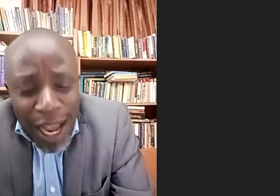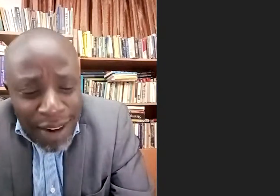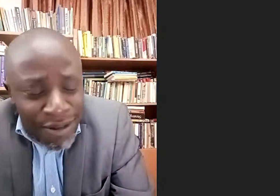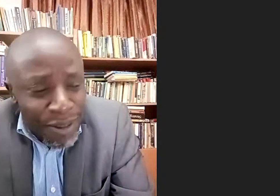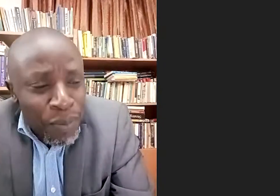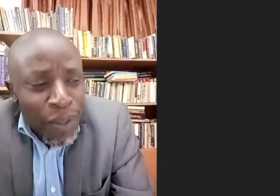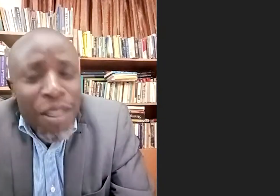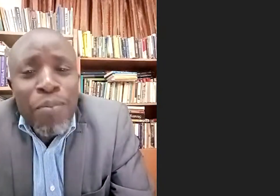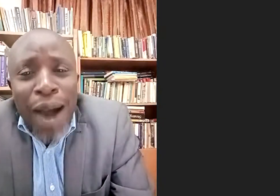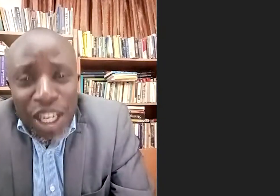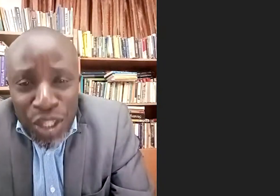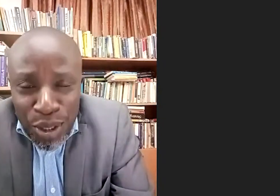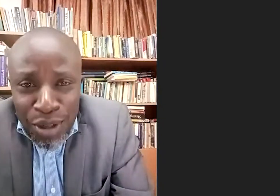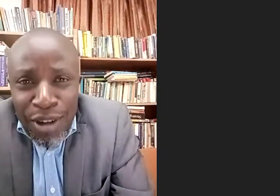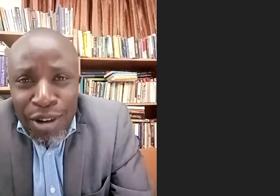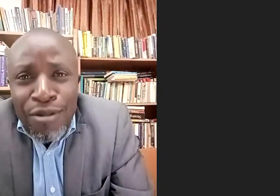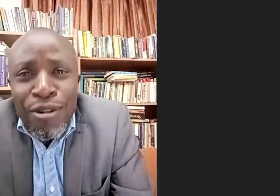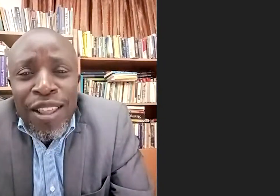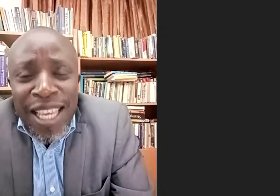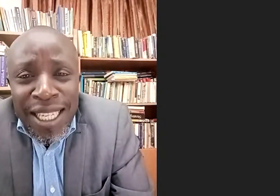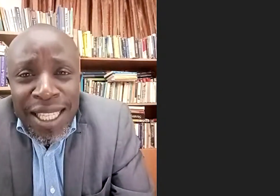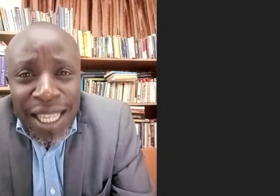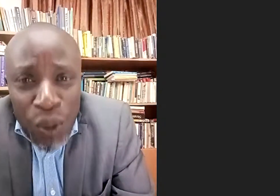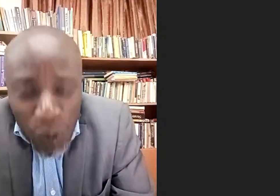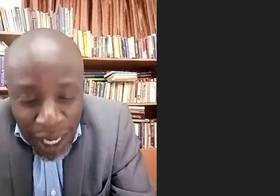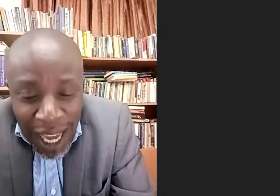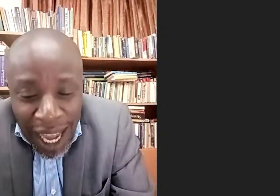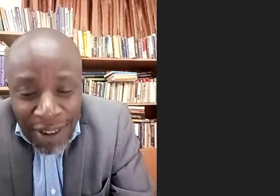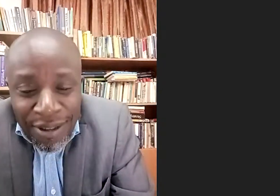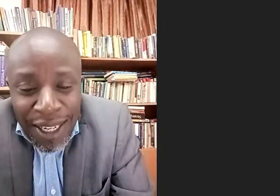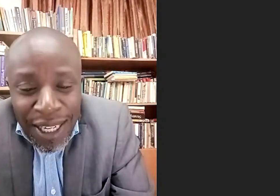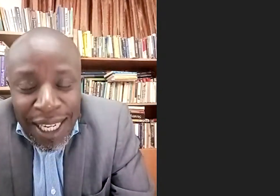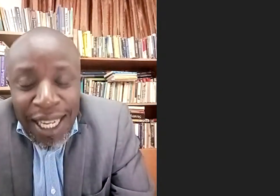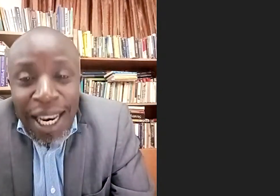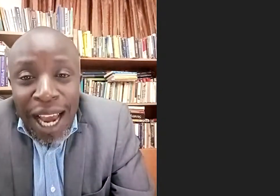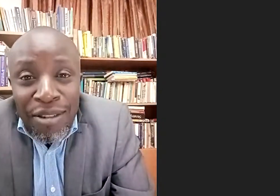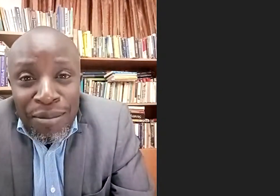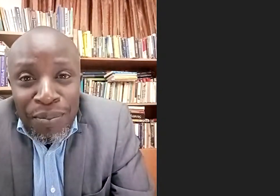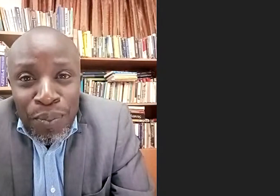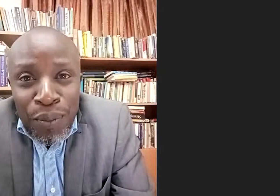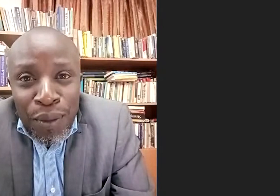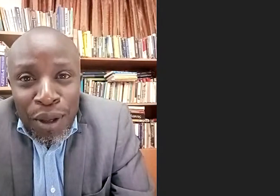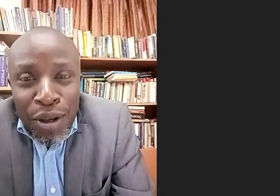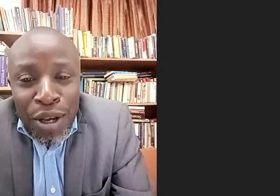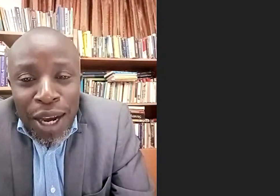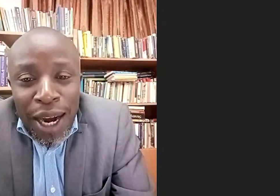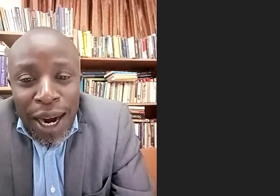who have the passion for the things that we love in life.